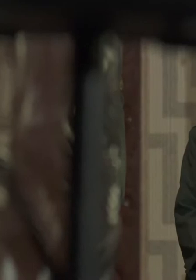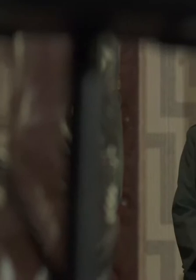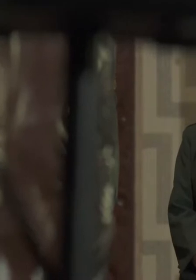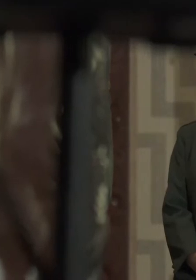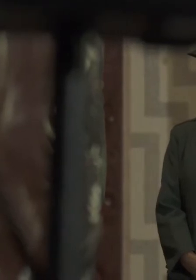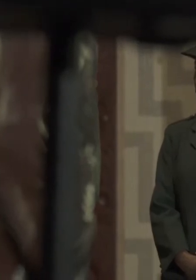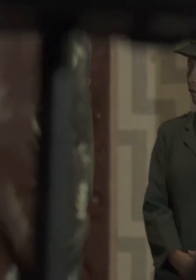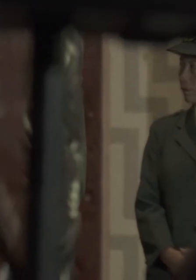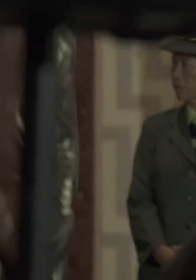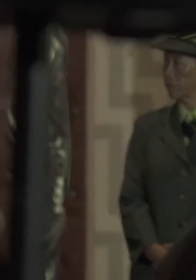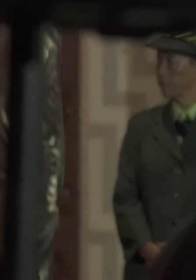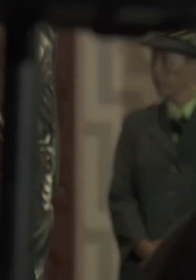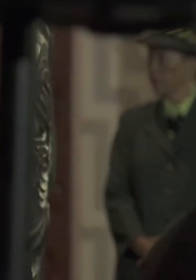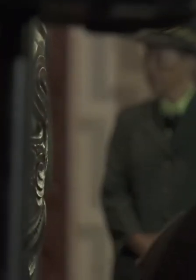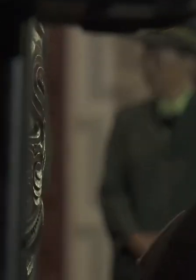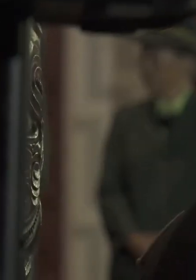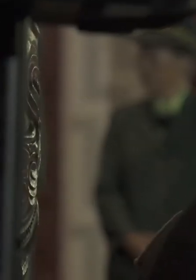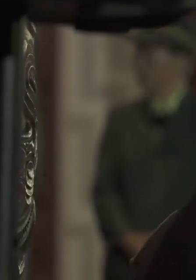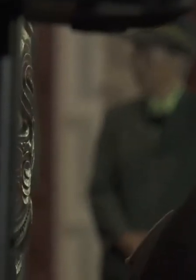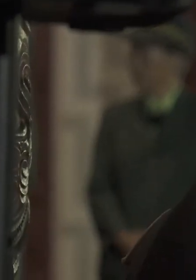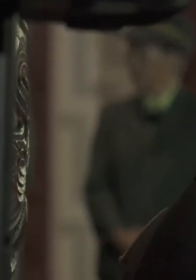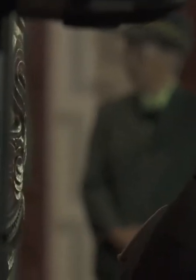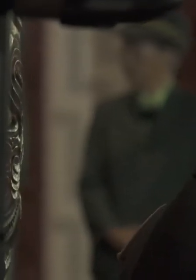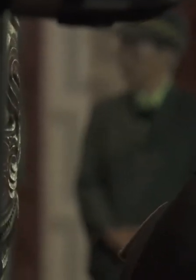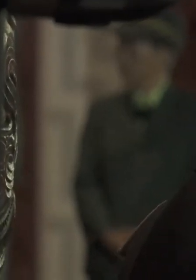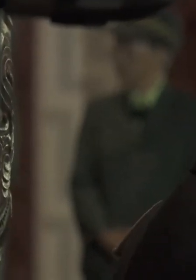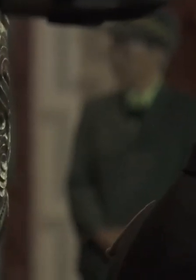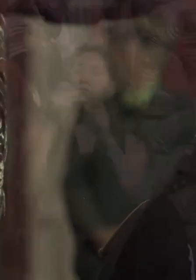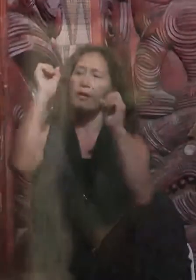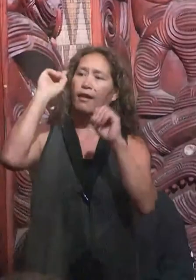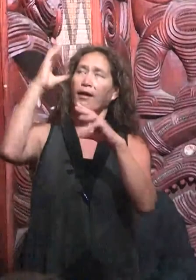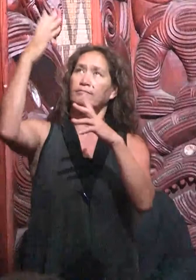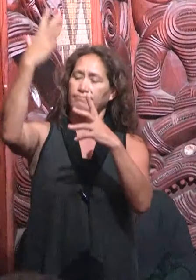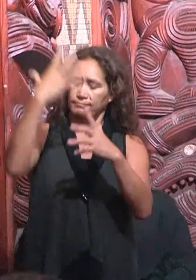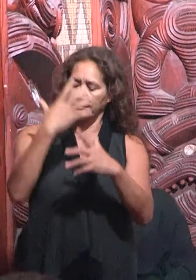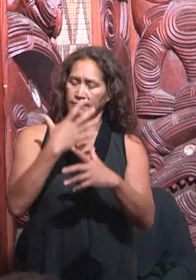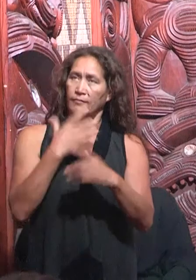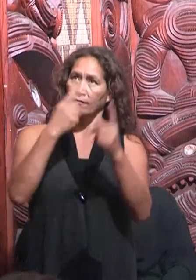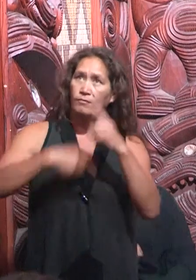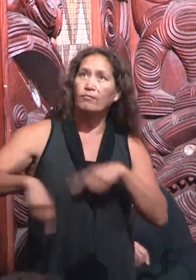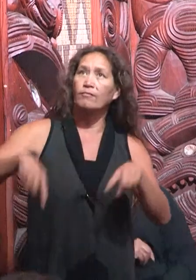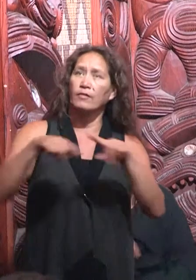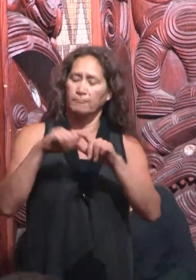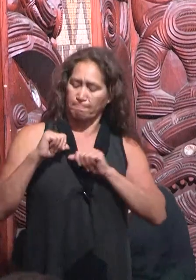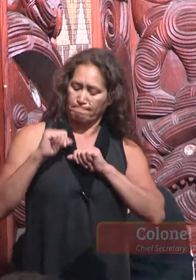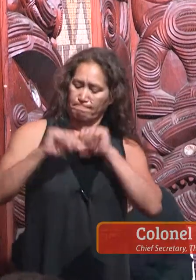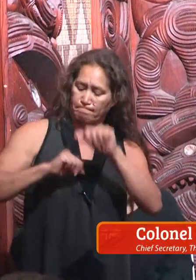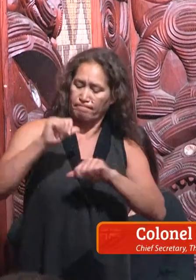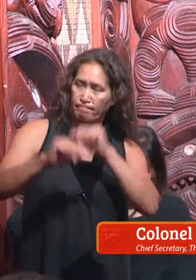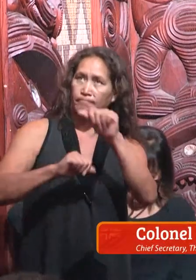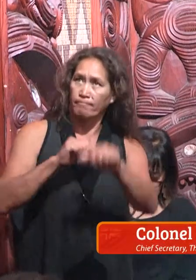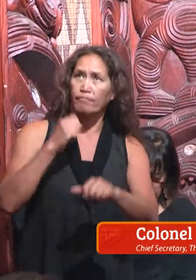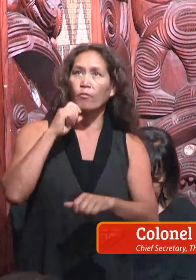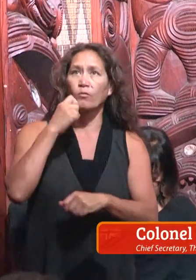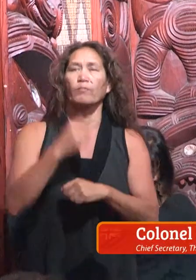Sovereign God of all, your word is light to all people in this and in every generation.